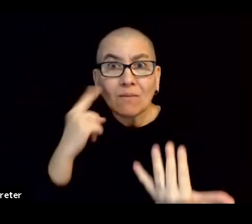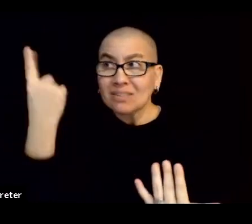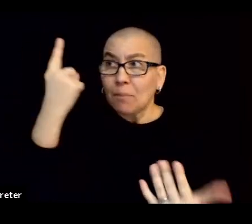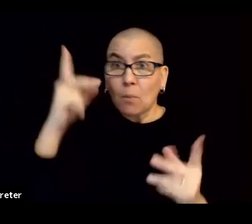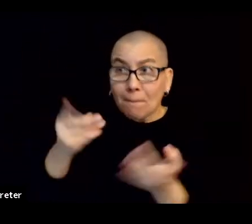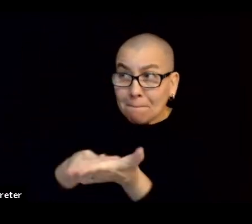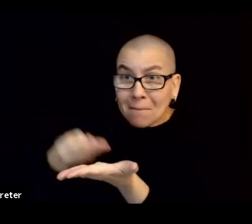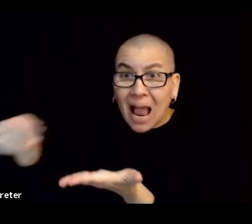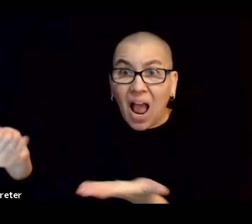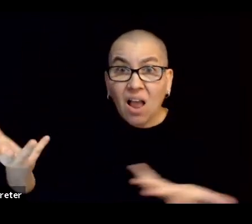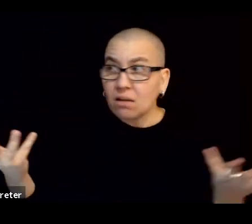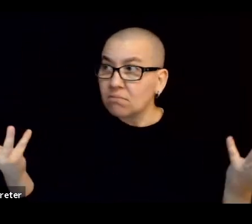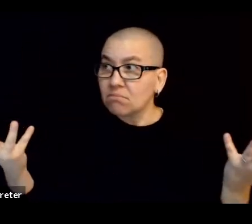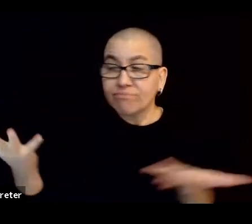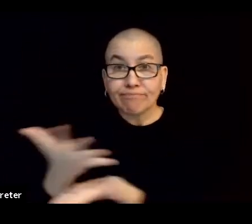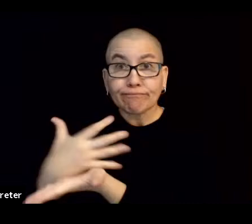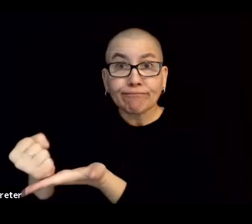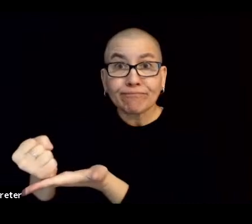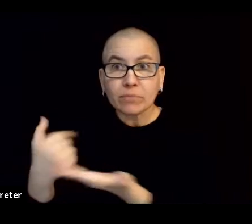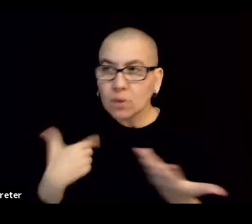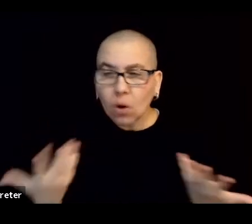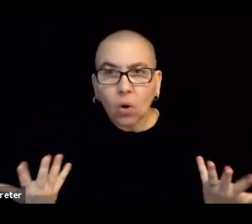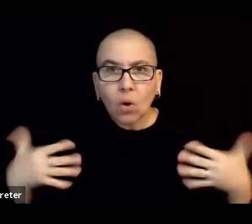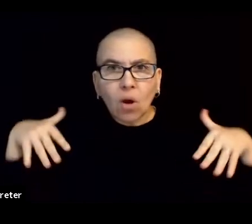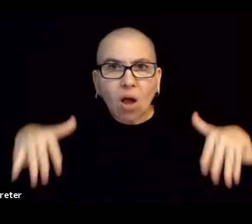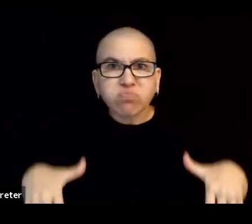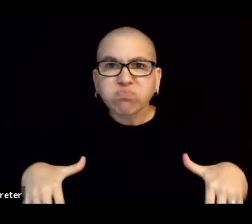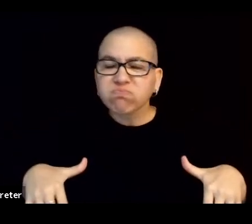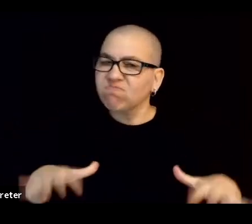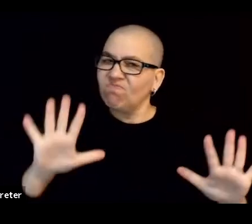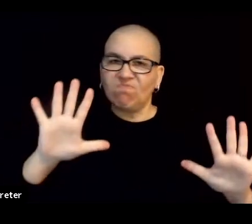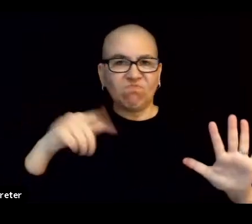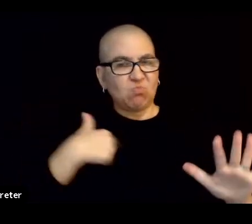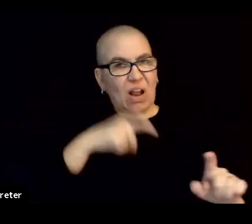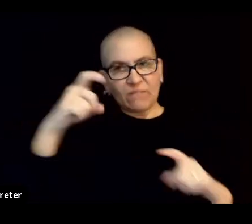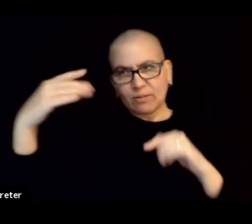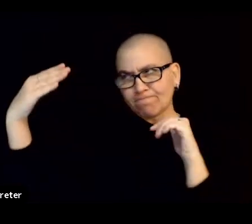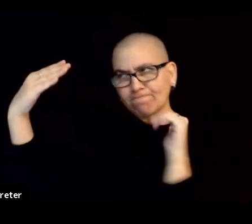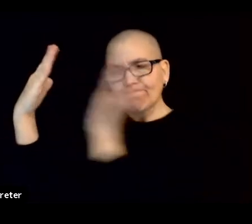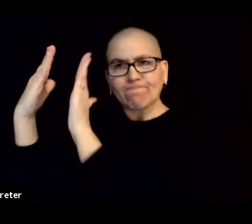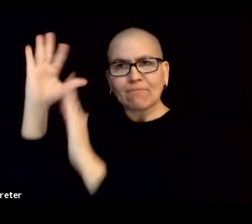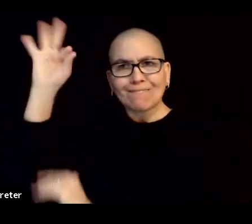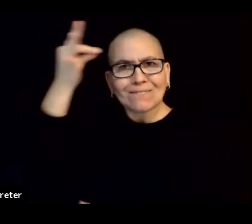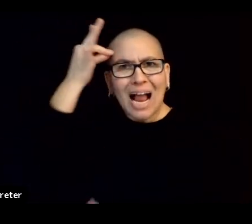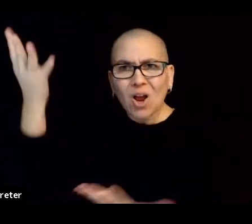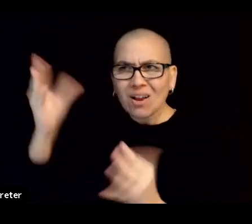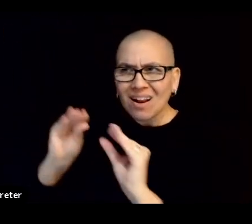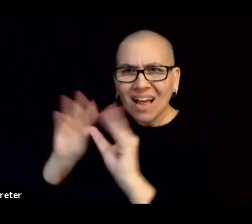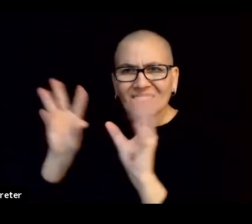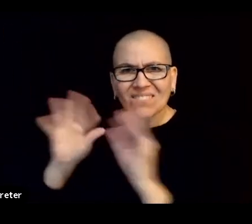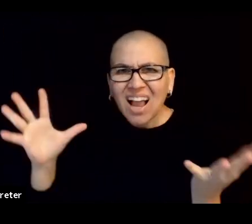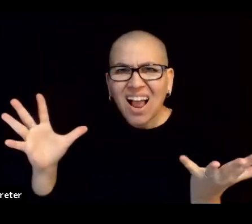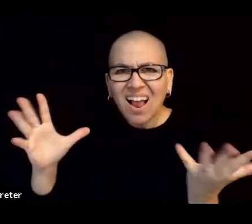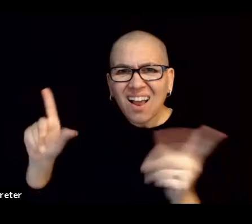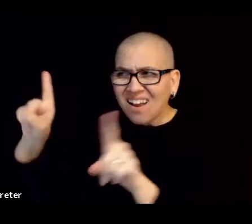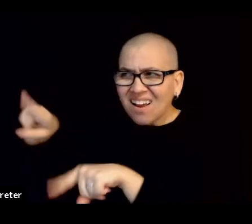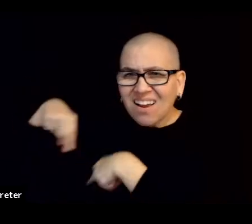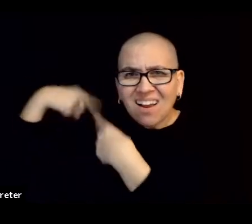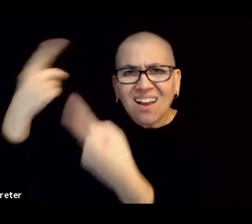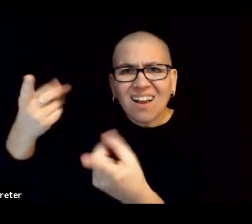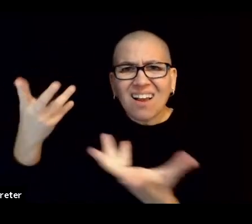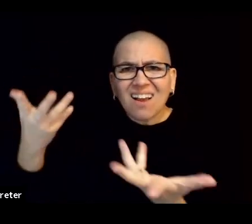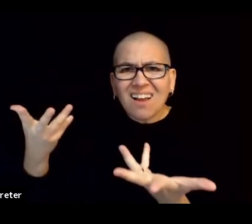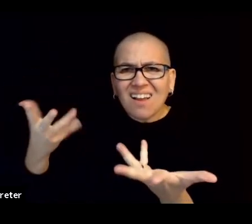need a clear federal plan. We know that the lack of one caused immense problems, whether it was securing